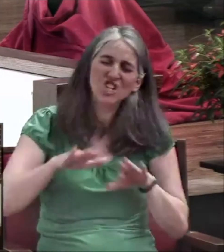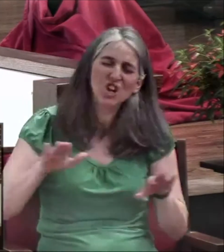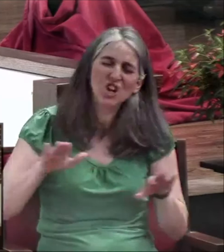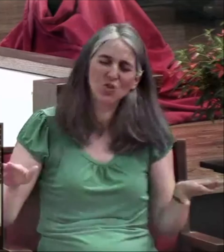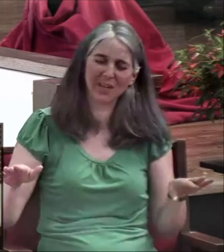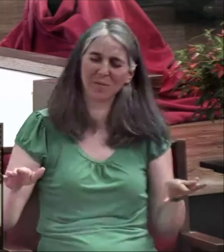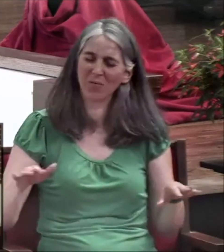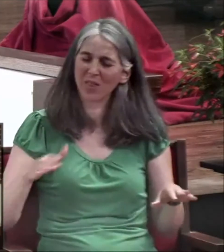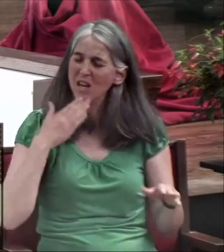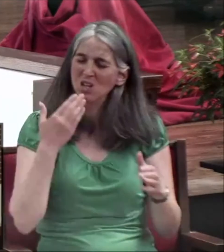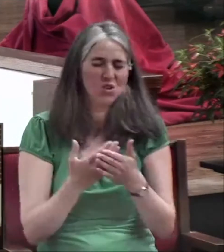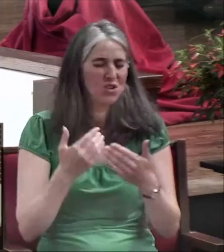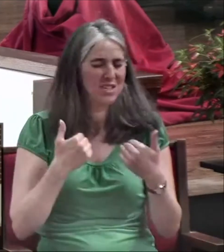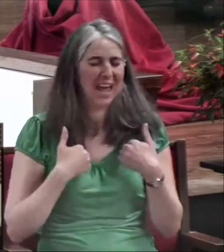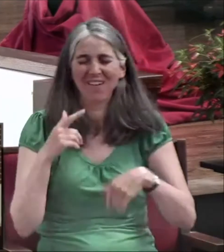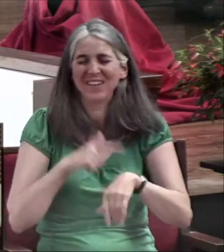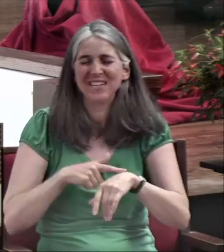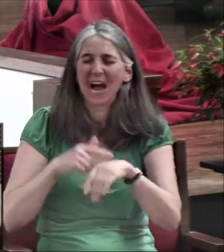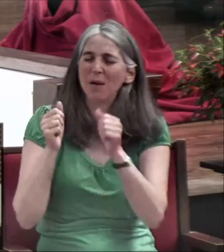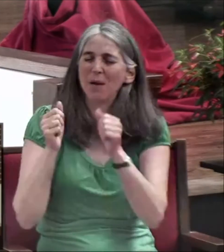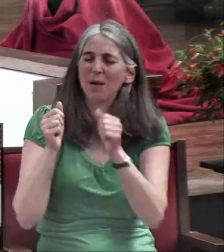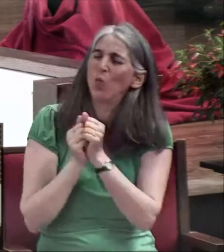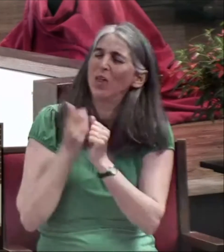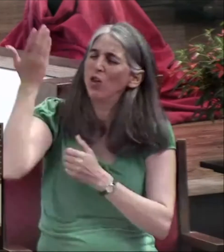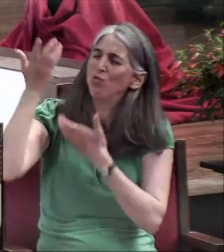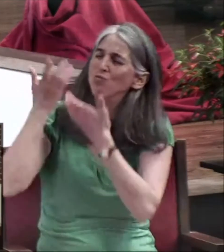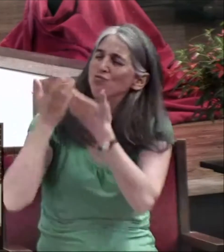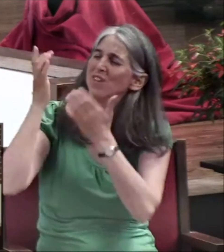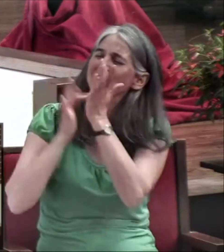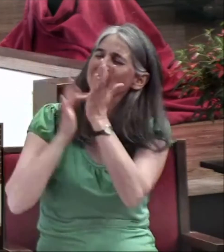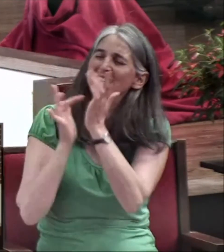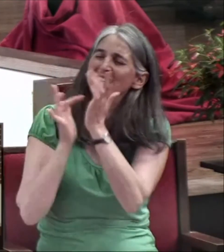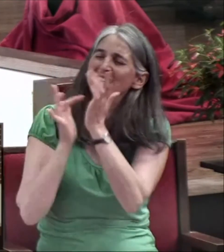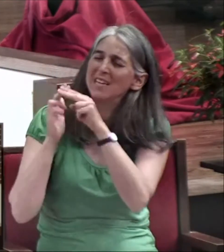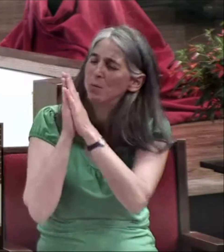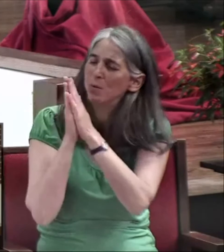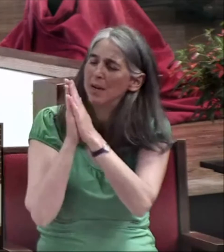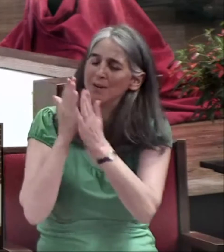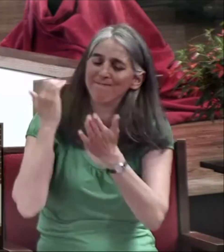to have this time with you. In Jesus' name we pray. Amen.